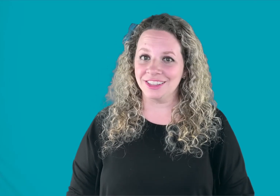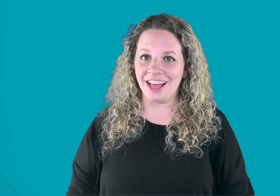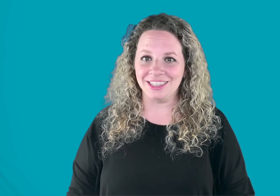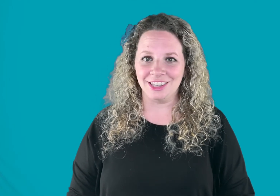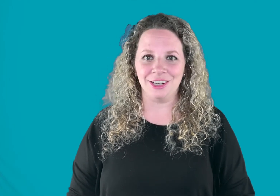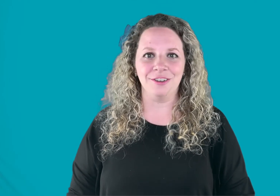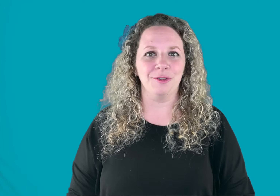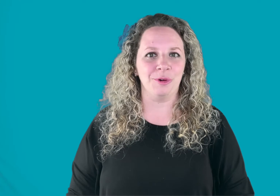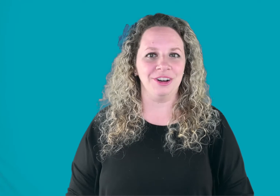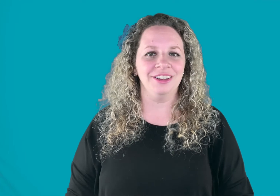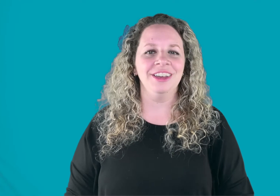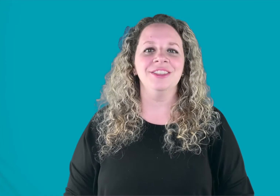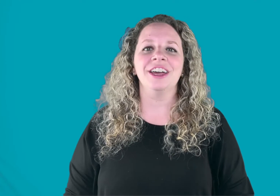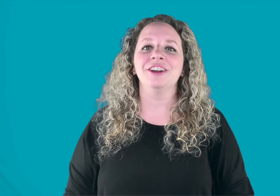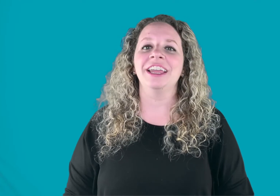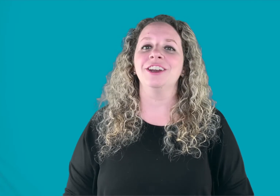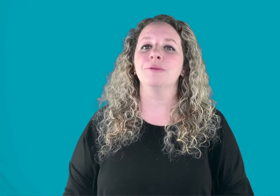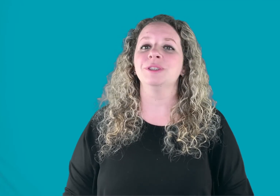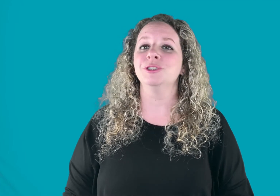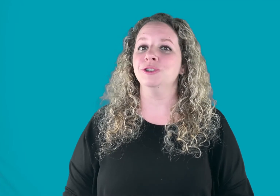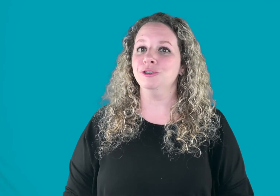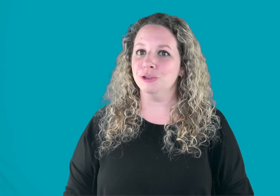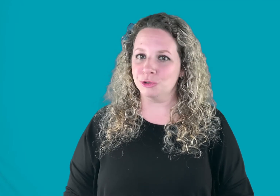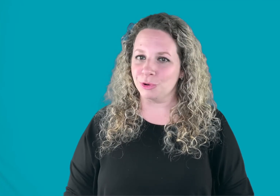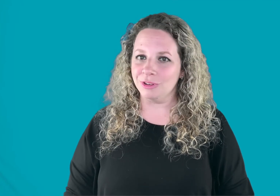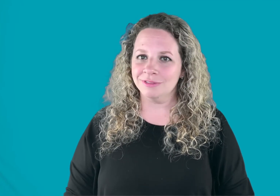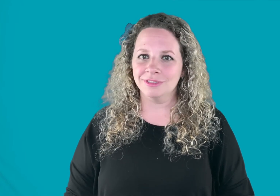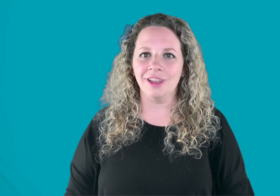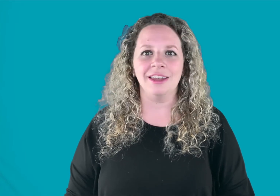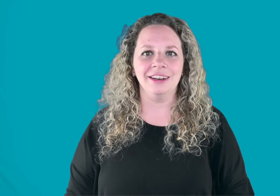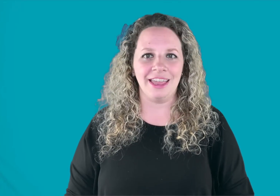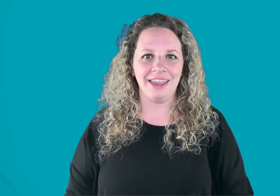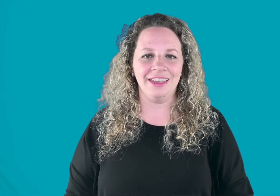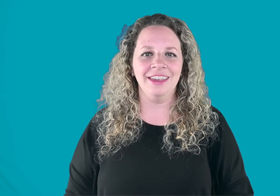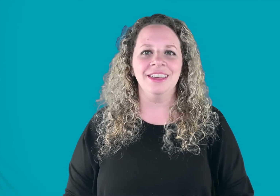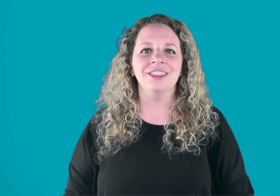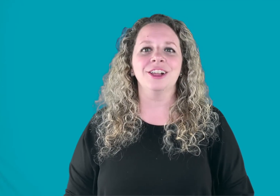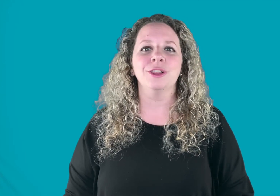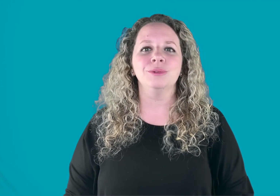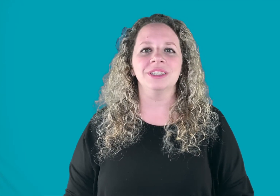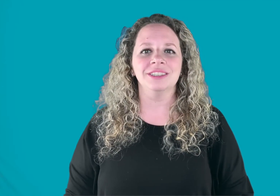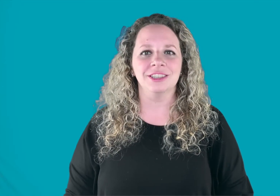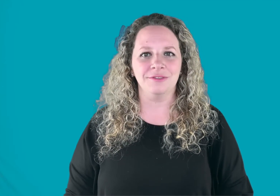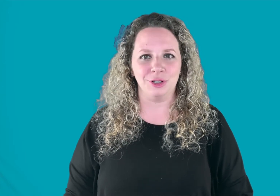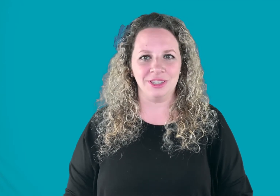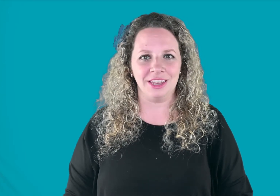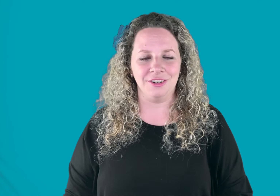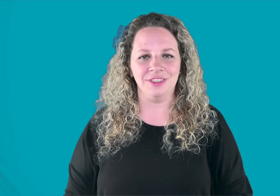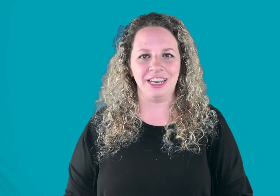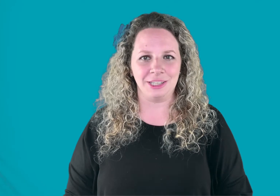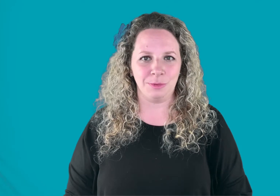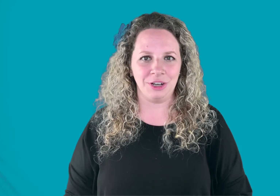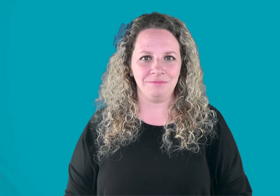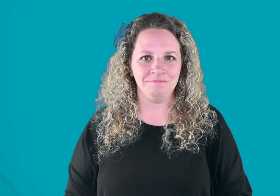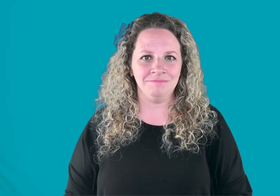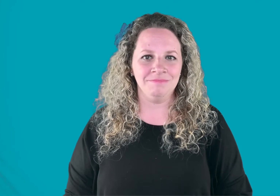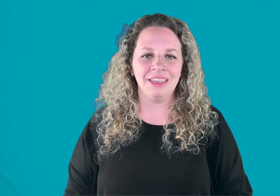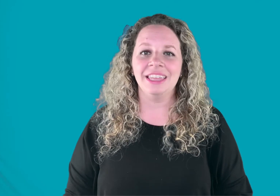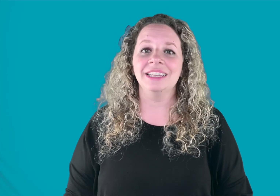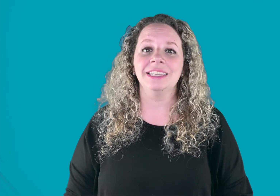last letter of a word, that your hand opens to neutral, not an A, then closes to the first letter of the next word. An example